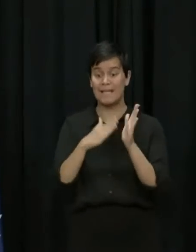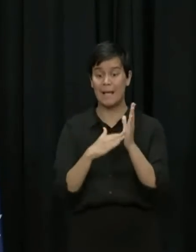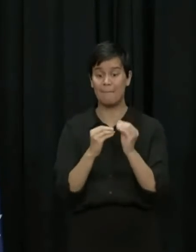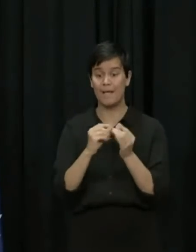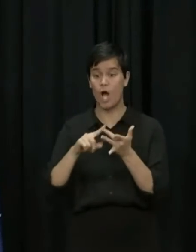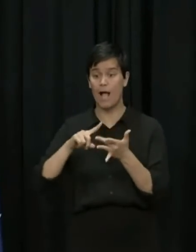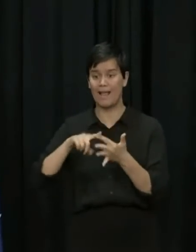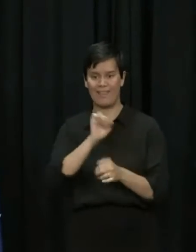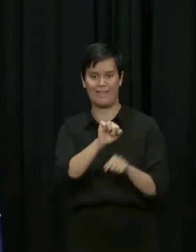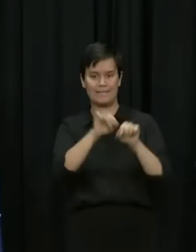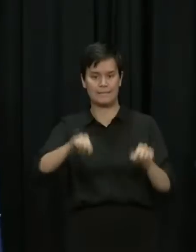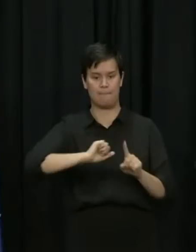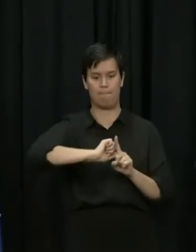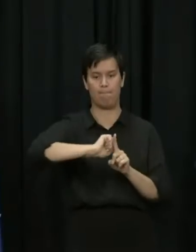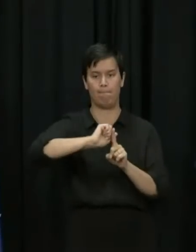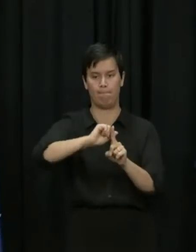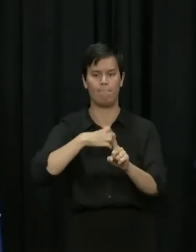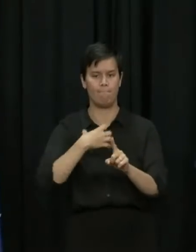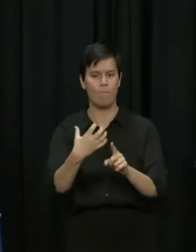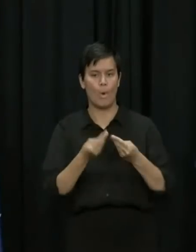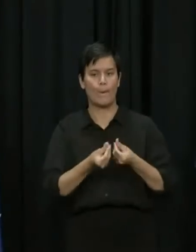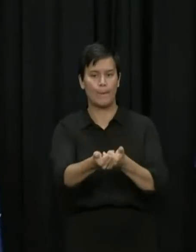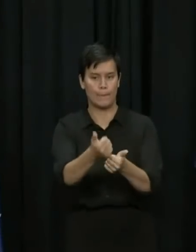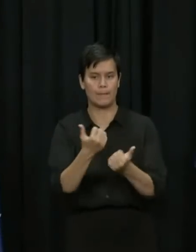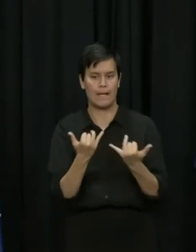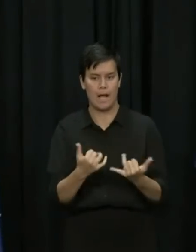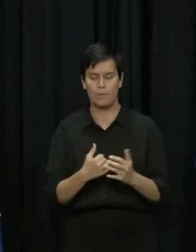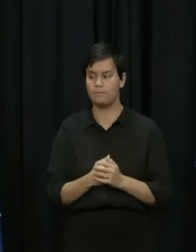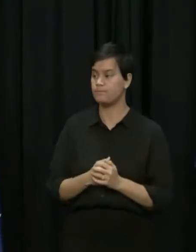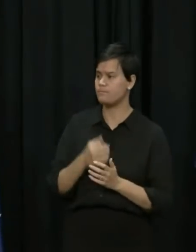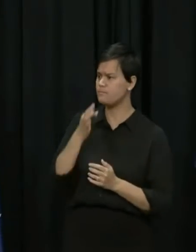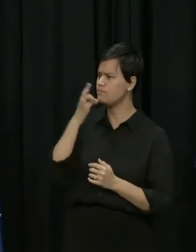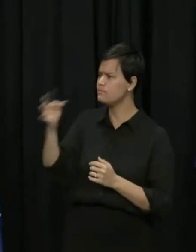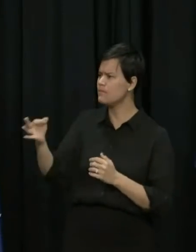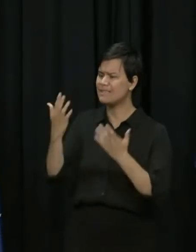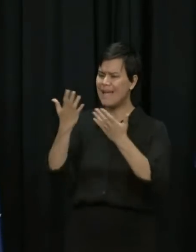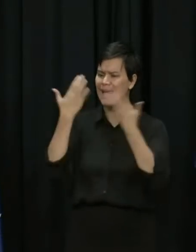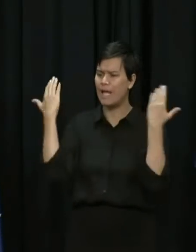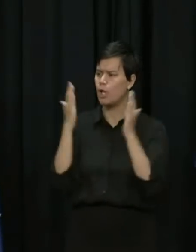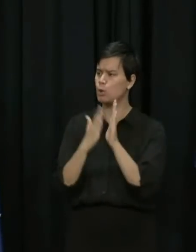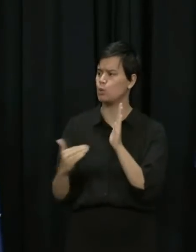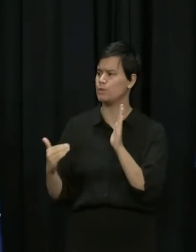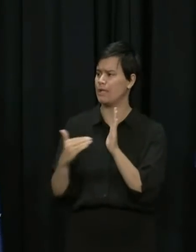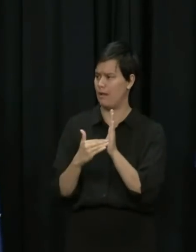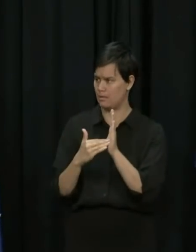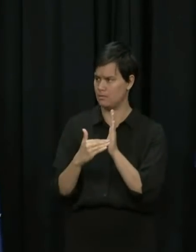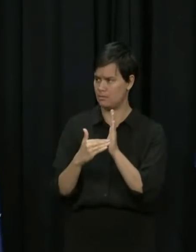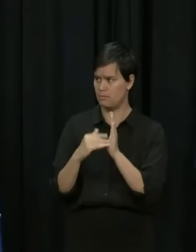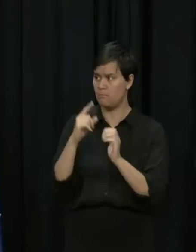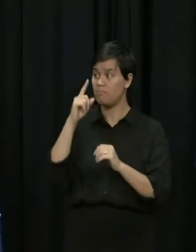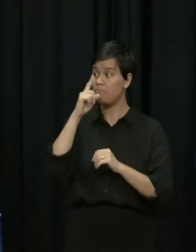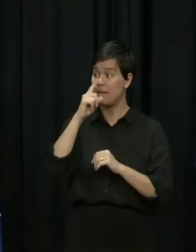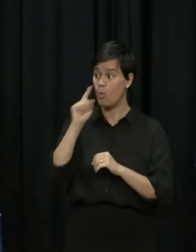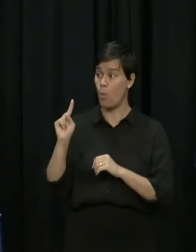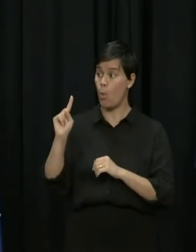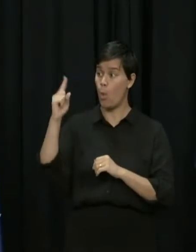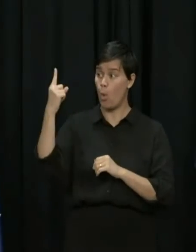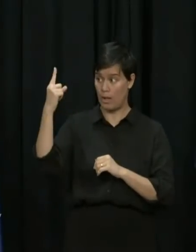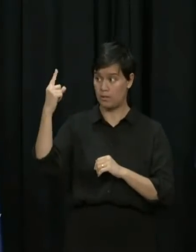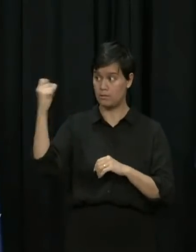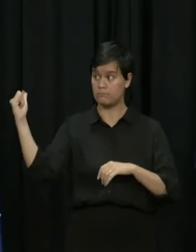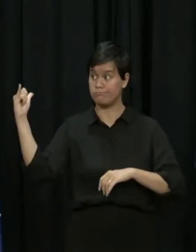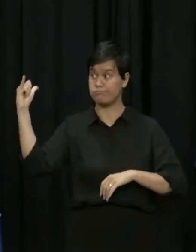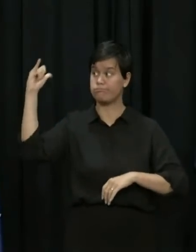Zealand flights, I presume you've been working with Air New Zealand? Yes, we have. So people leaving Auckland should only be those who are returning